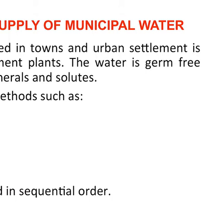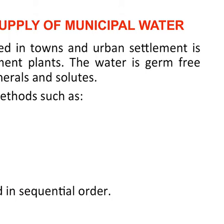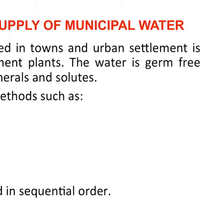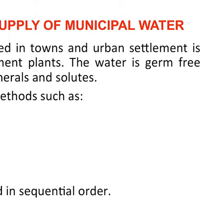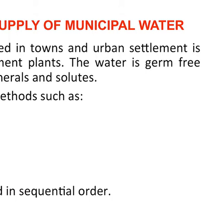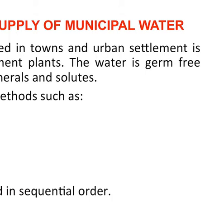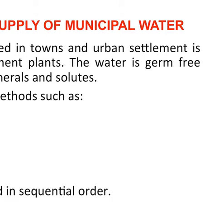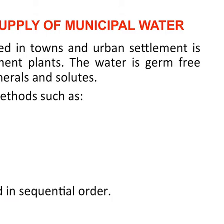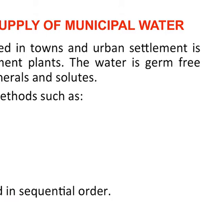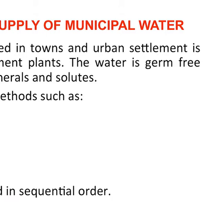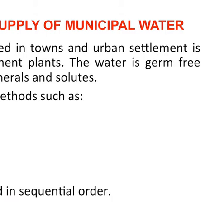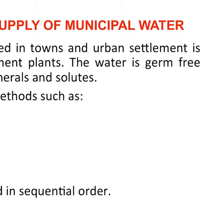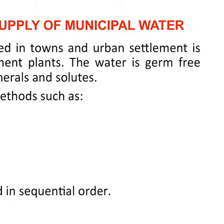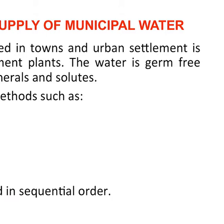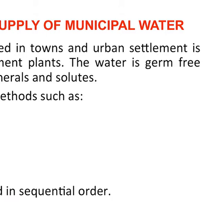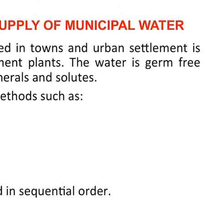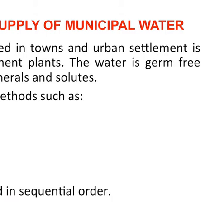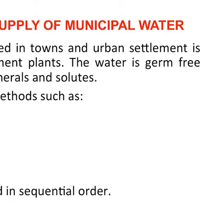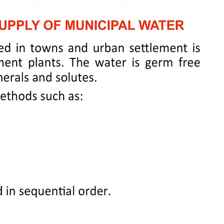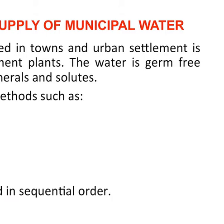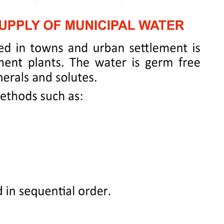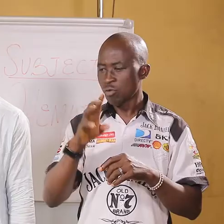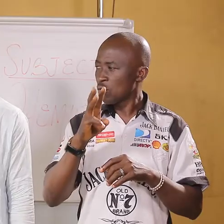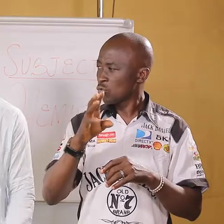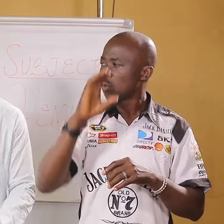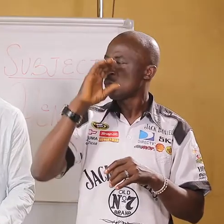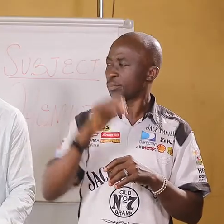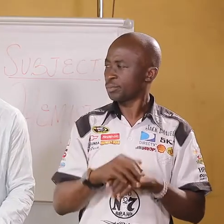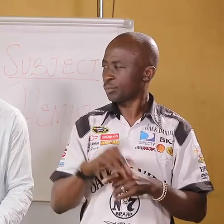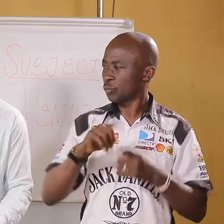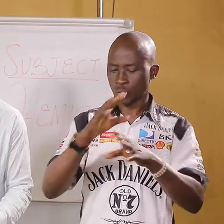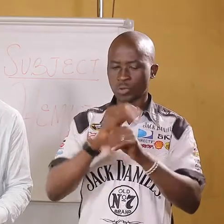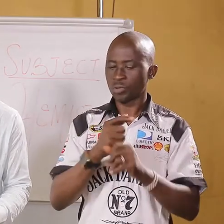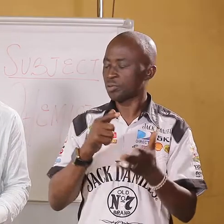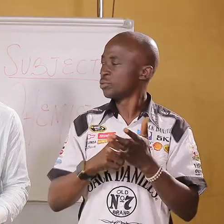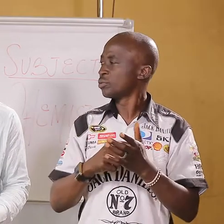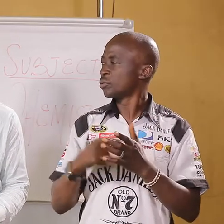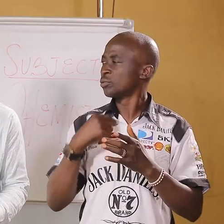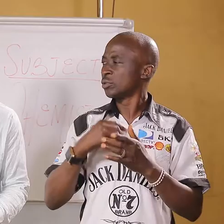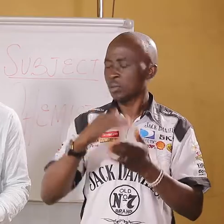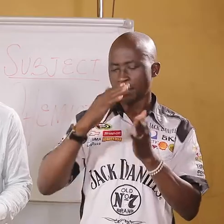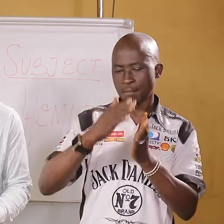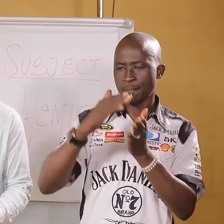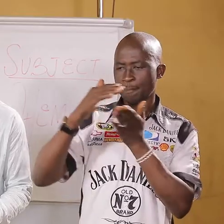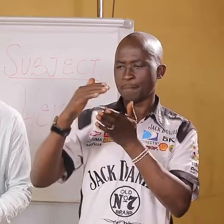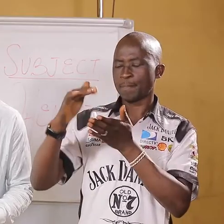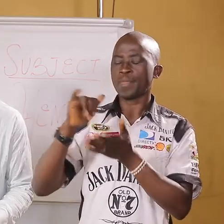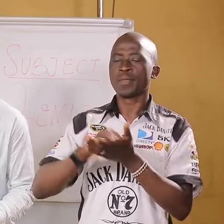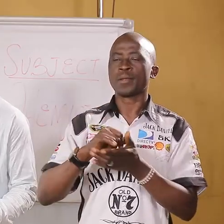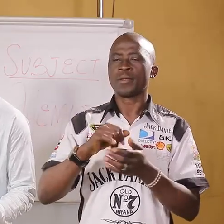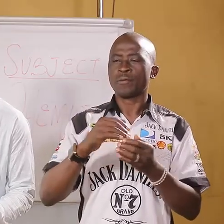contains essential minerals and solutes for your consumption. To achieve this, there is a sequence of processes it